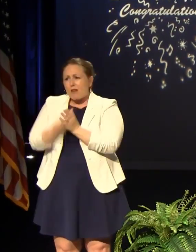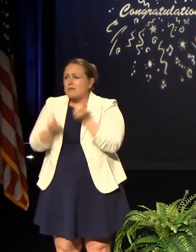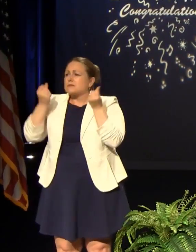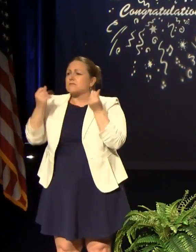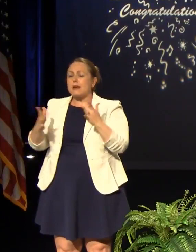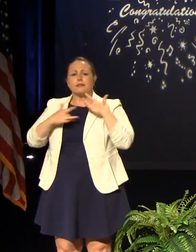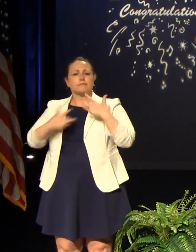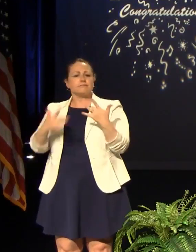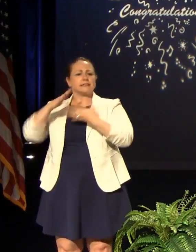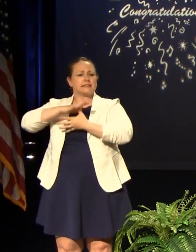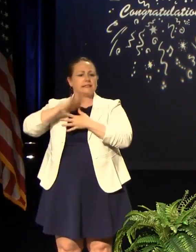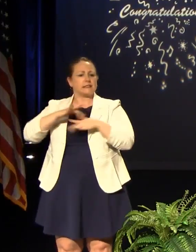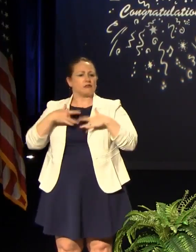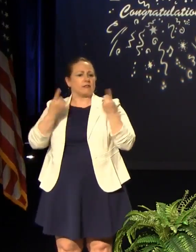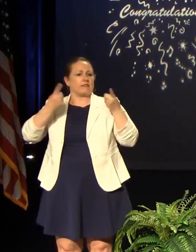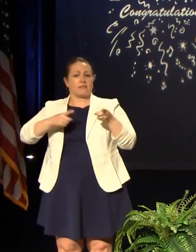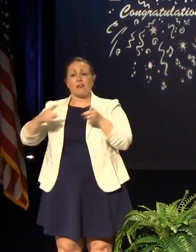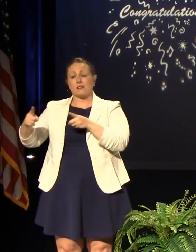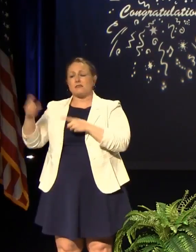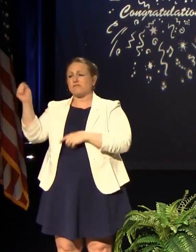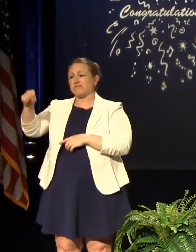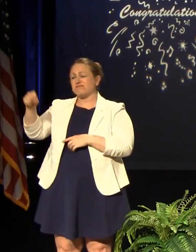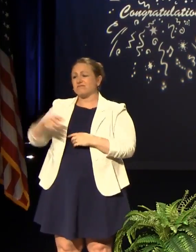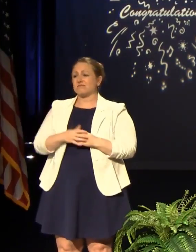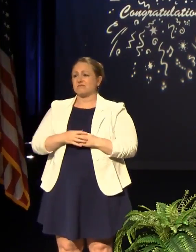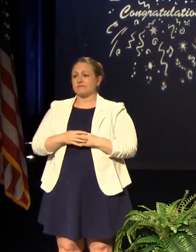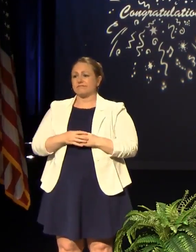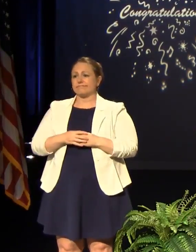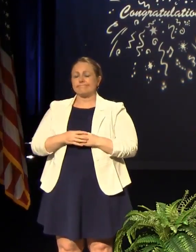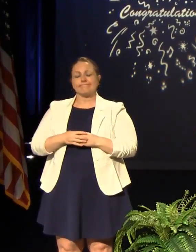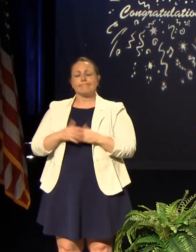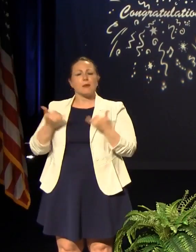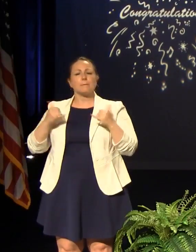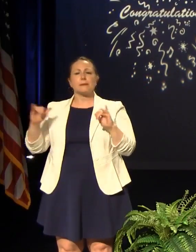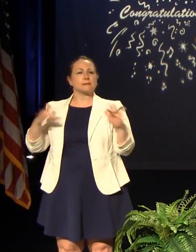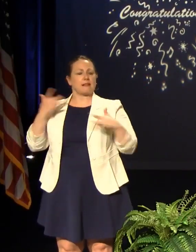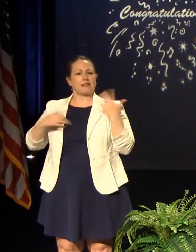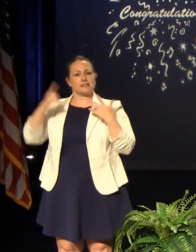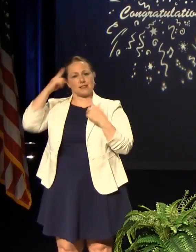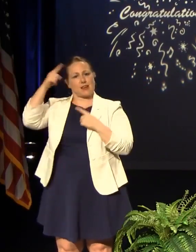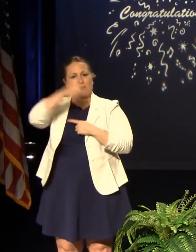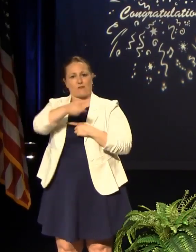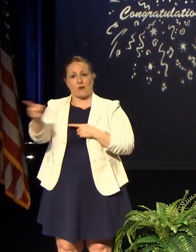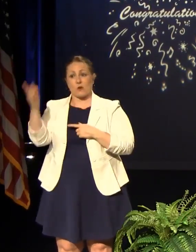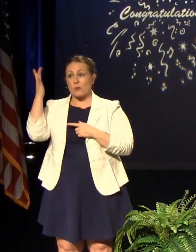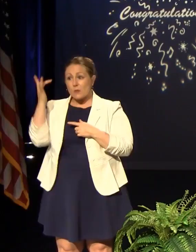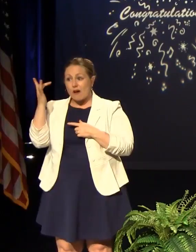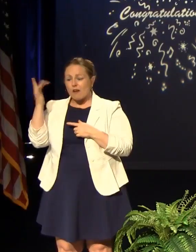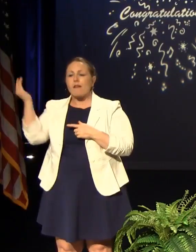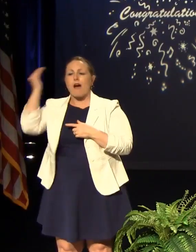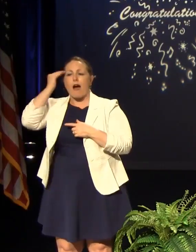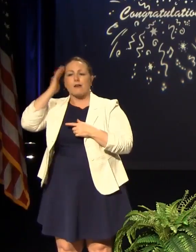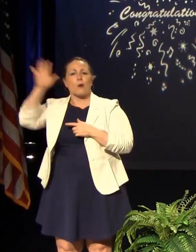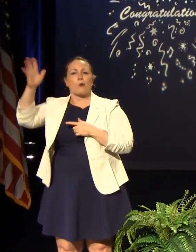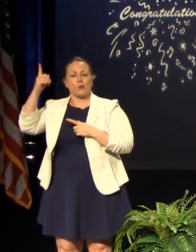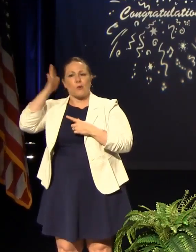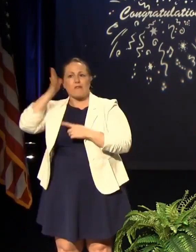events, but I am excited for you because of what I know you can do in the